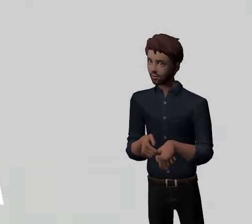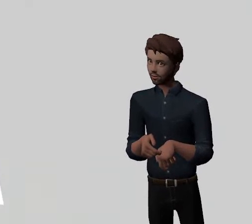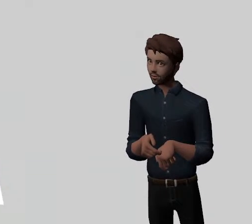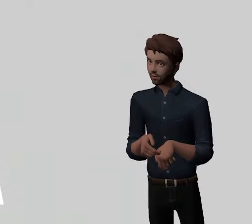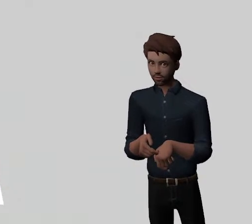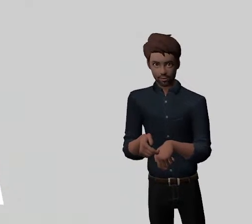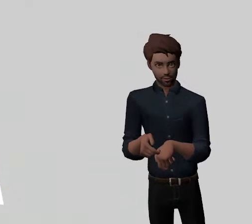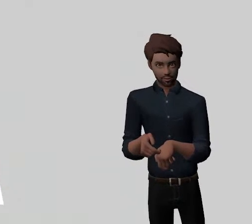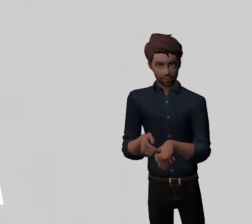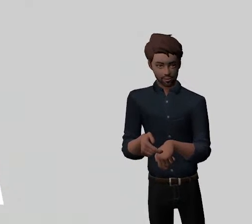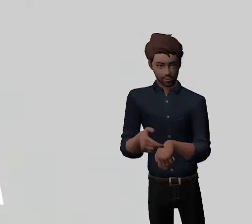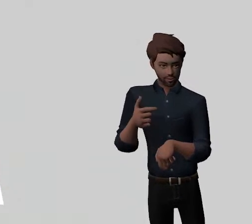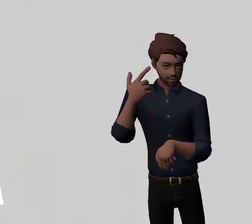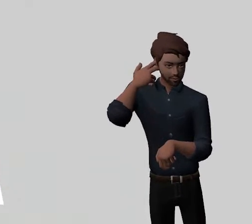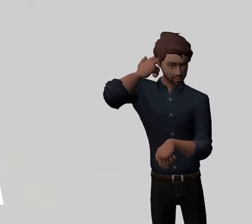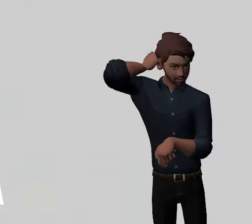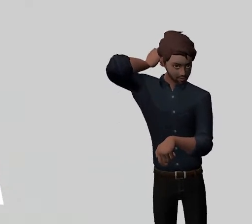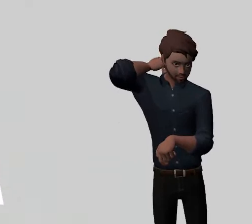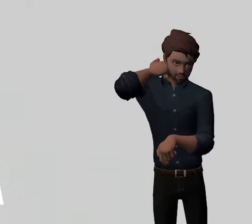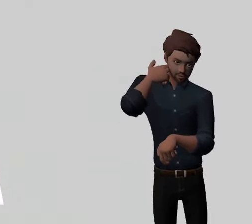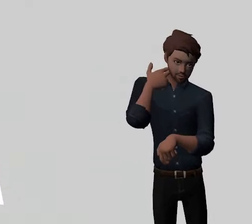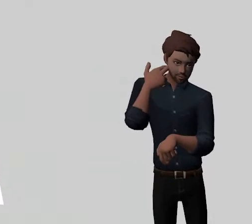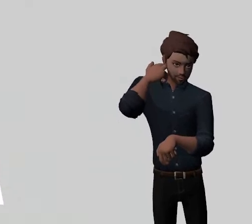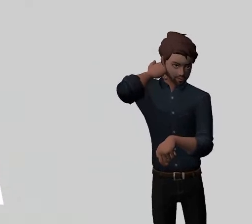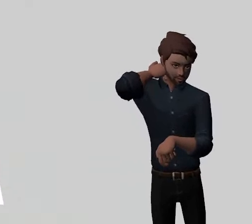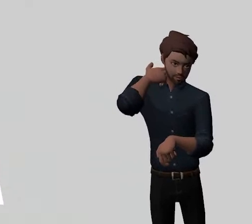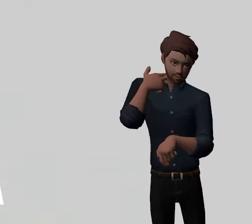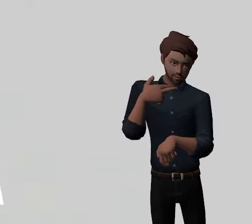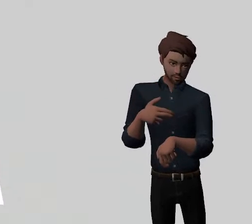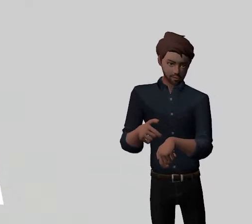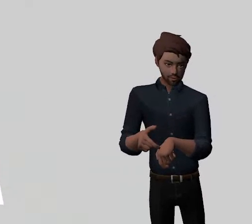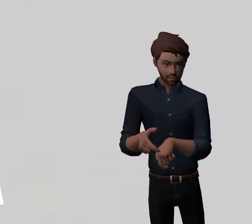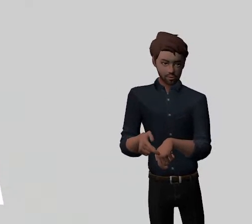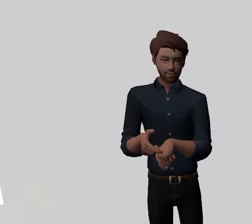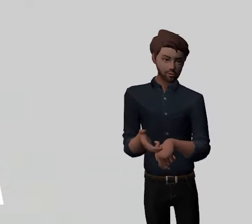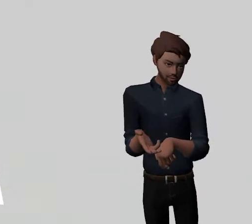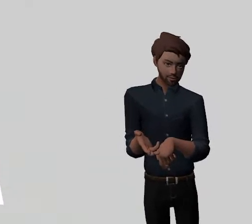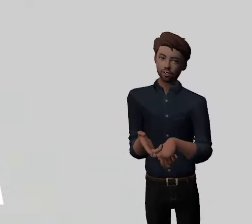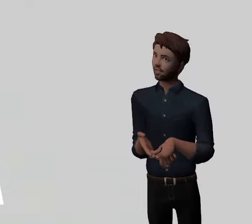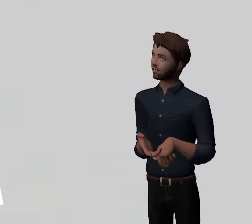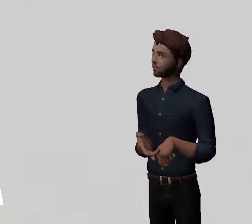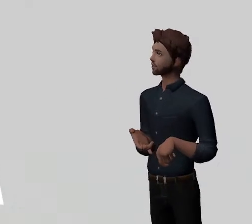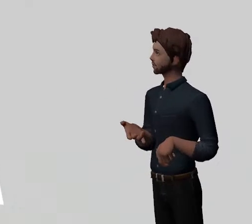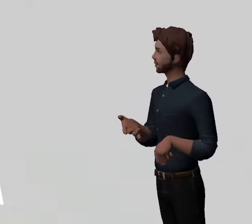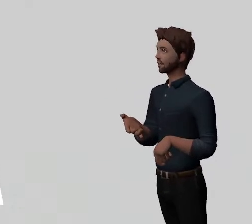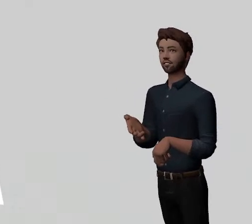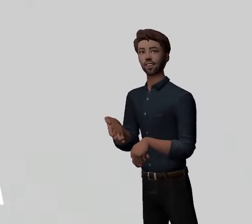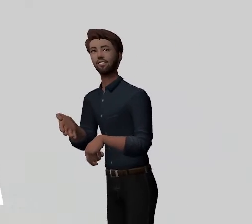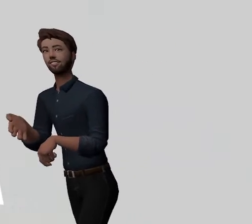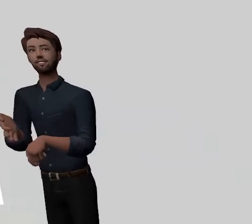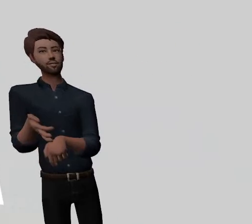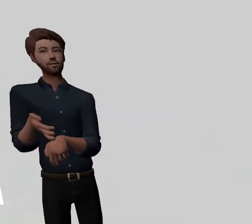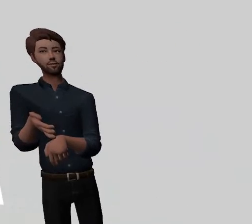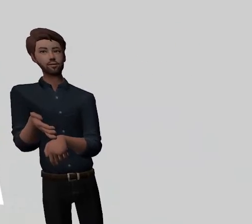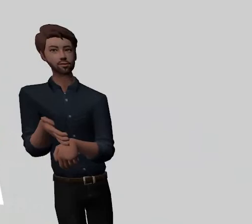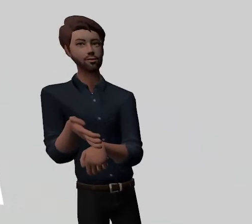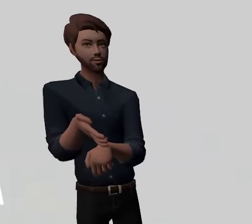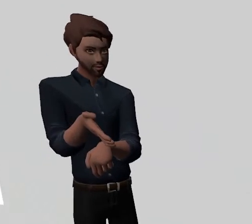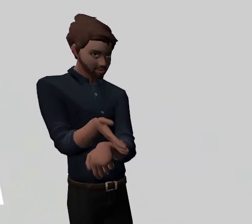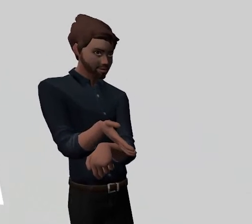I know a little Swedish Sign Language, and it's close to French actually. Okay, then if that's